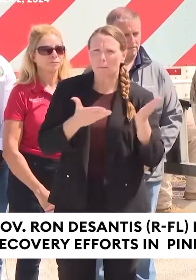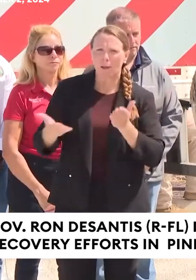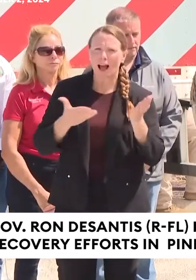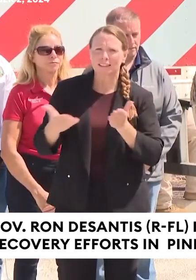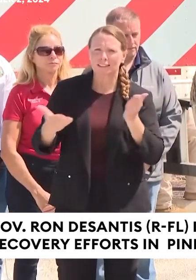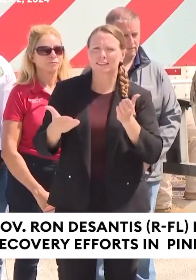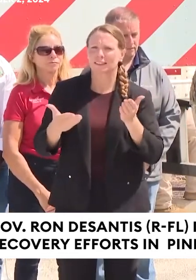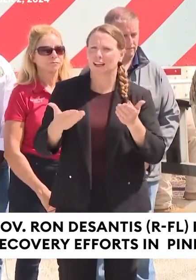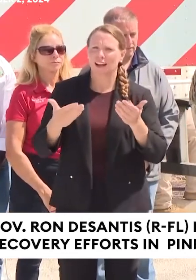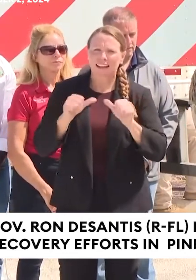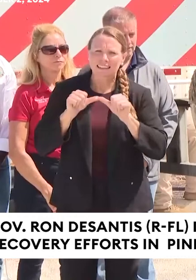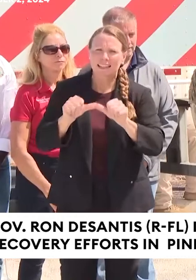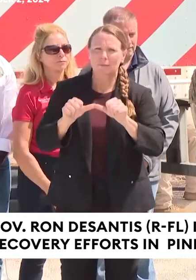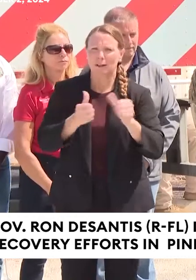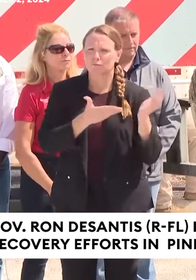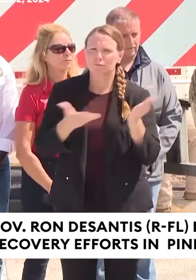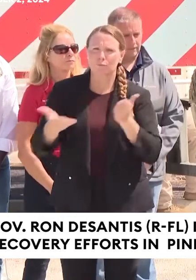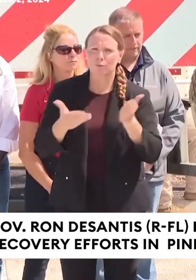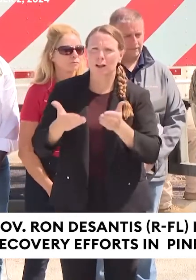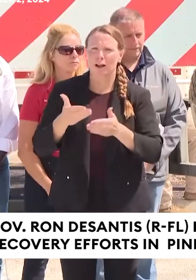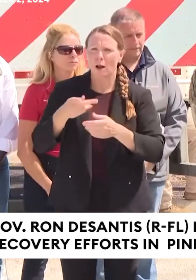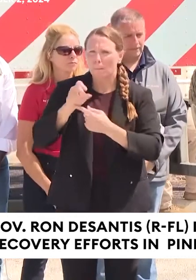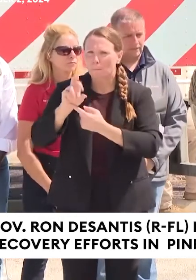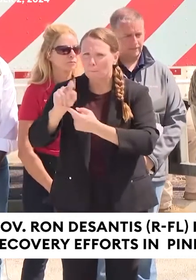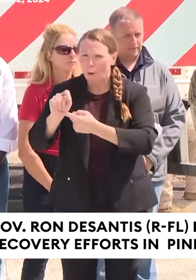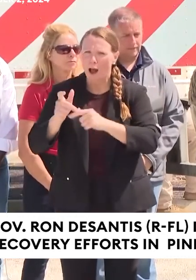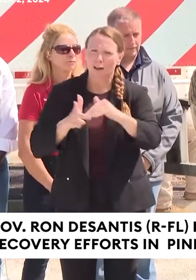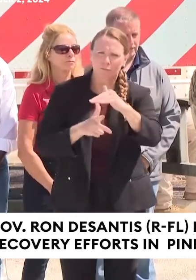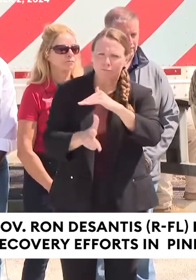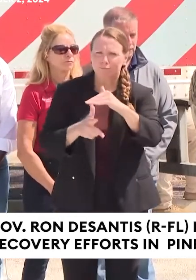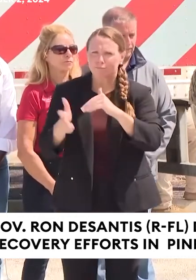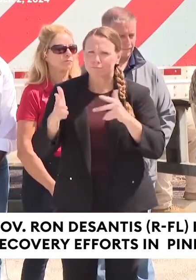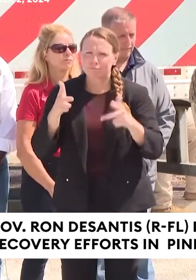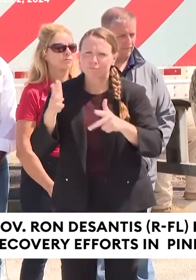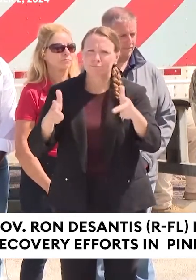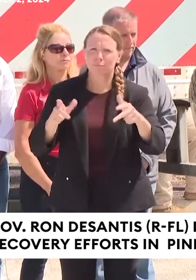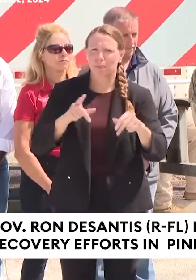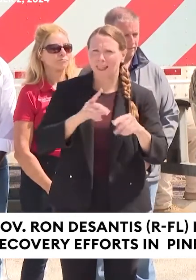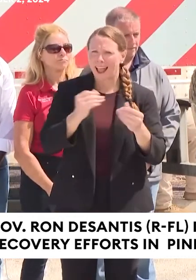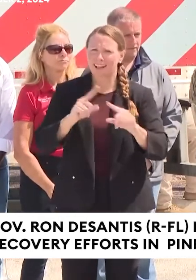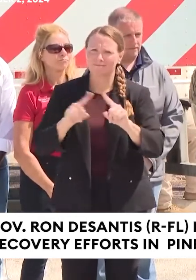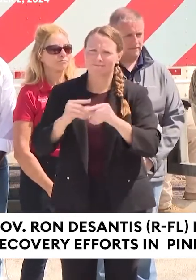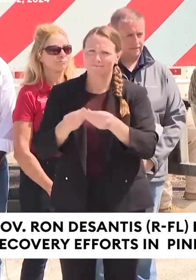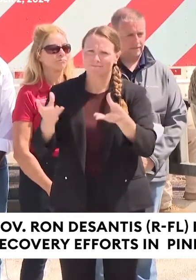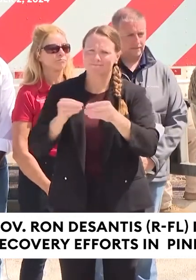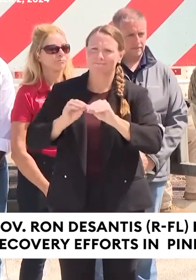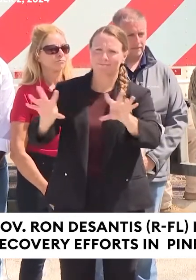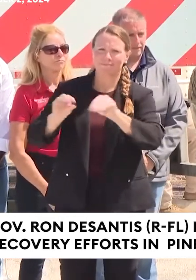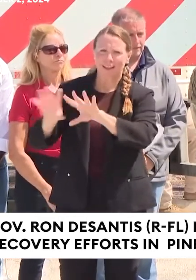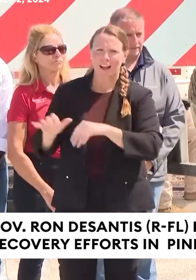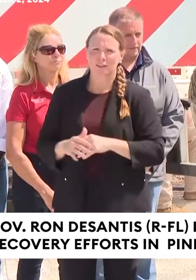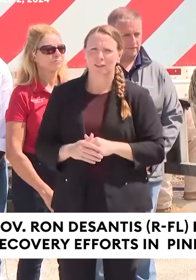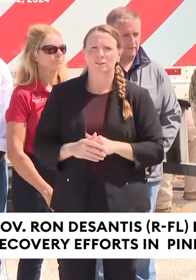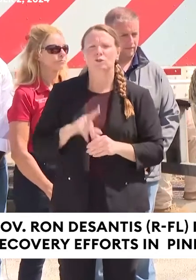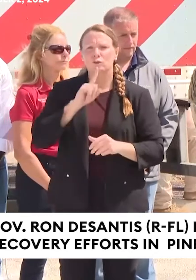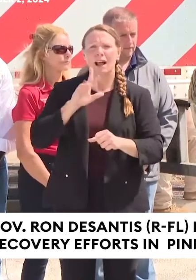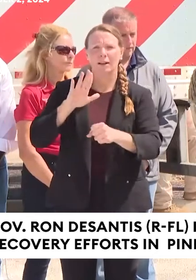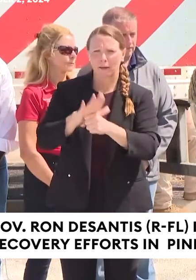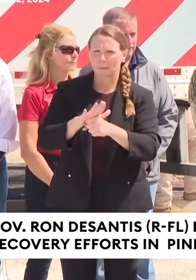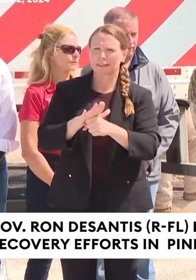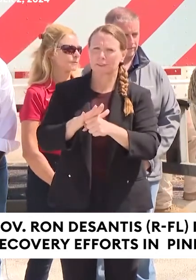be delivered to our ports and delivered to where they need to be so that they can get put into practice. So I'm committed to pulling